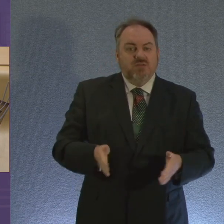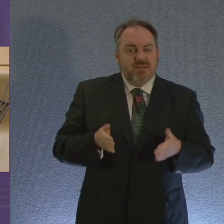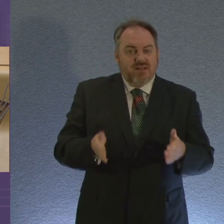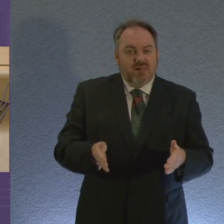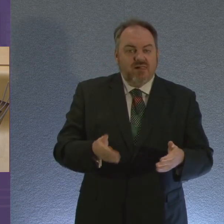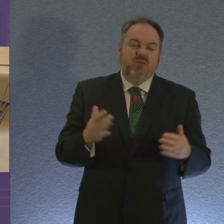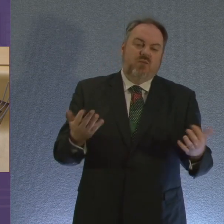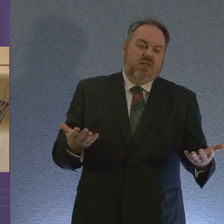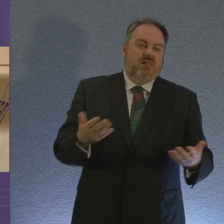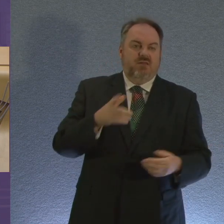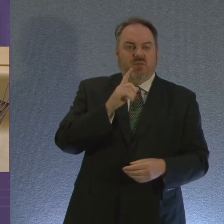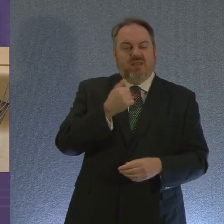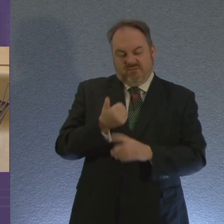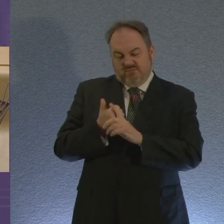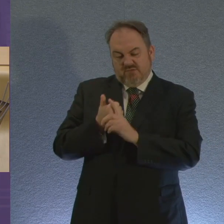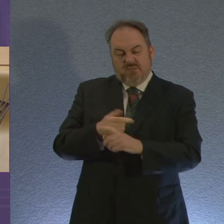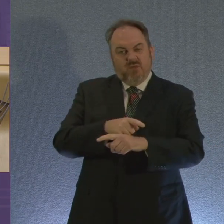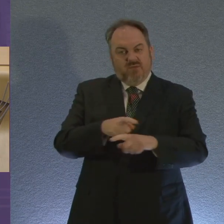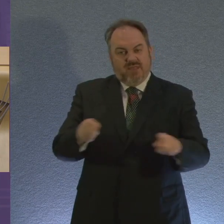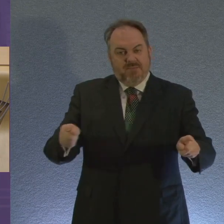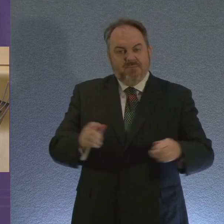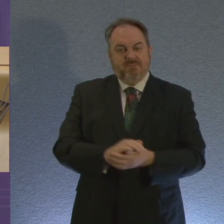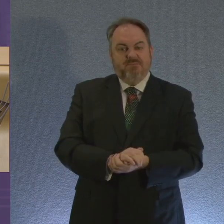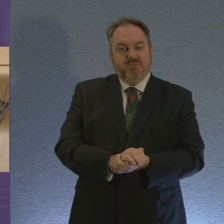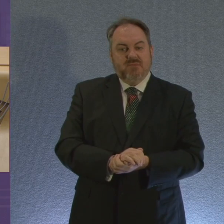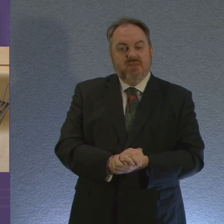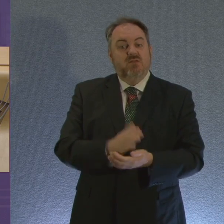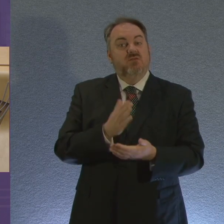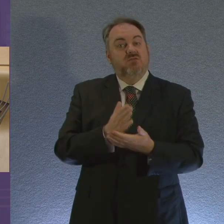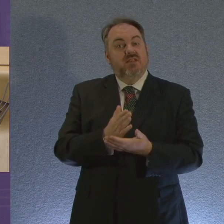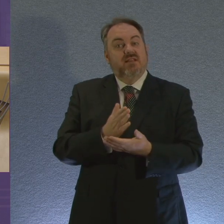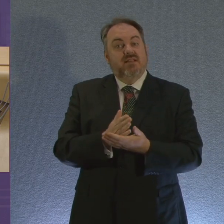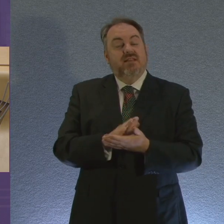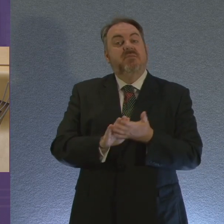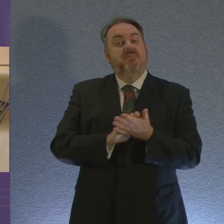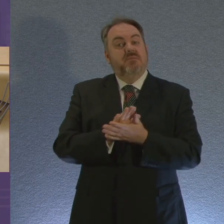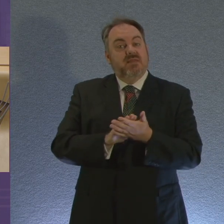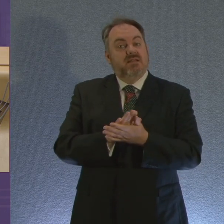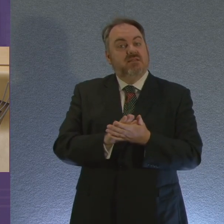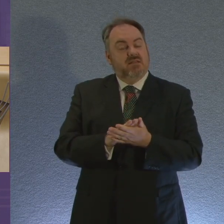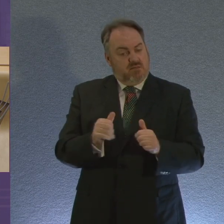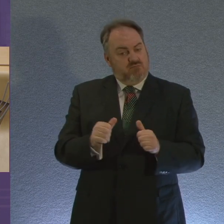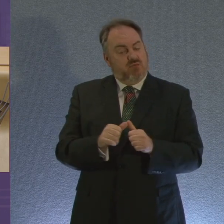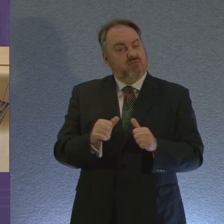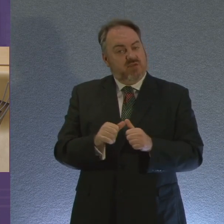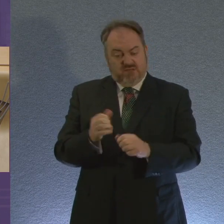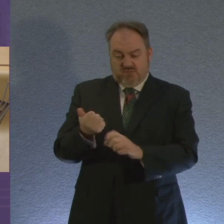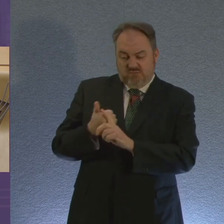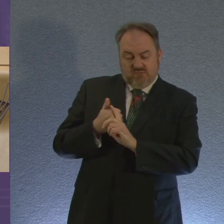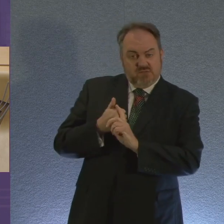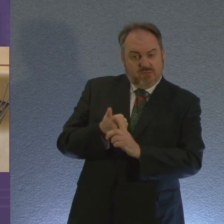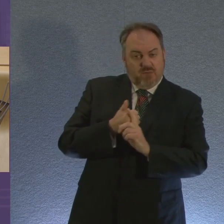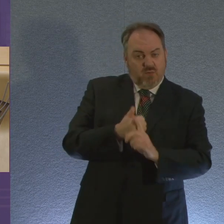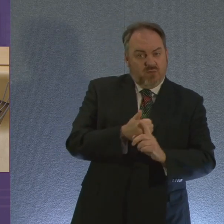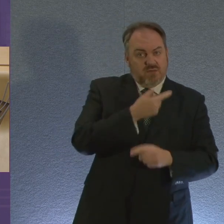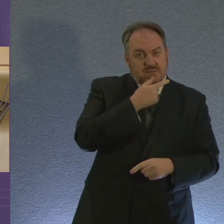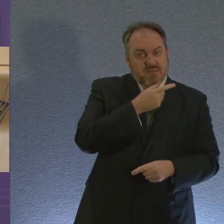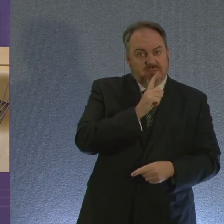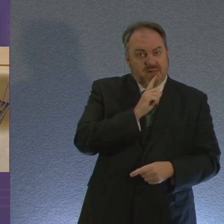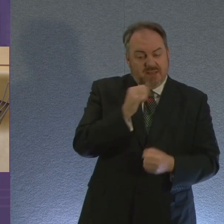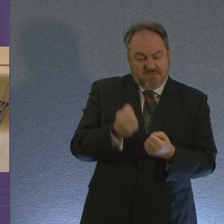bill will automatically expire 6 months after they come into force, which I believe is appropriate. A mechanism where explicit action and agreement